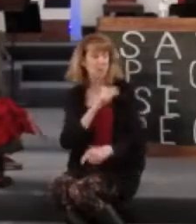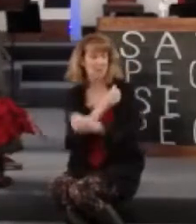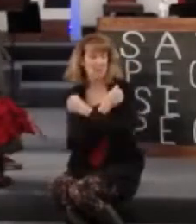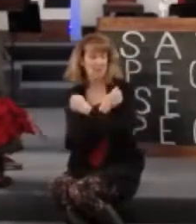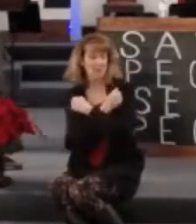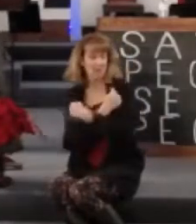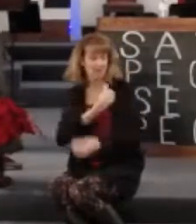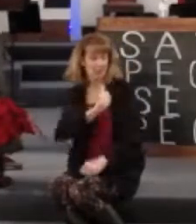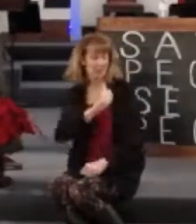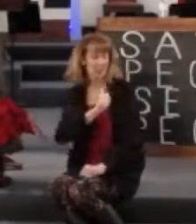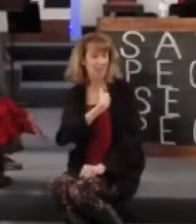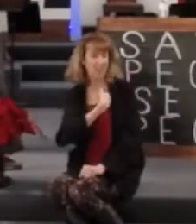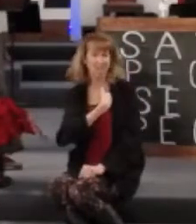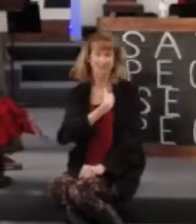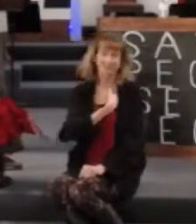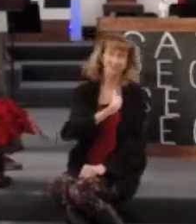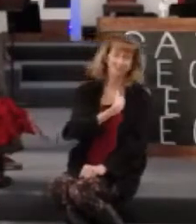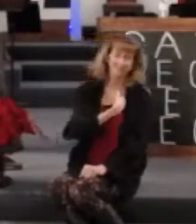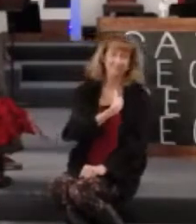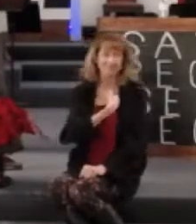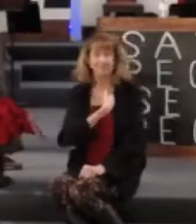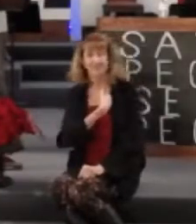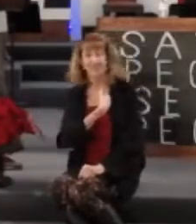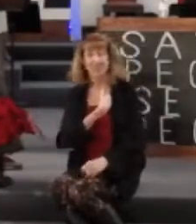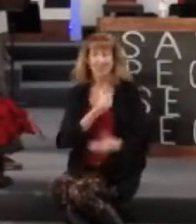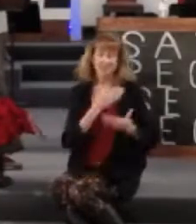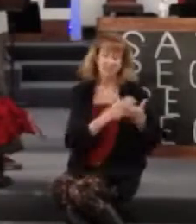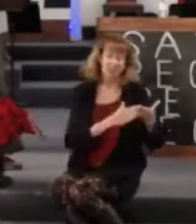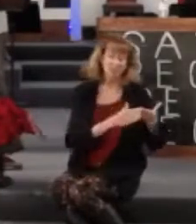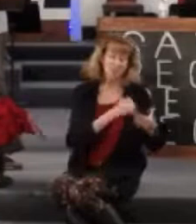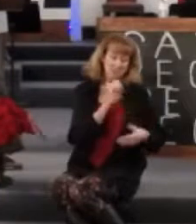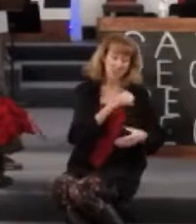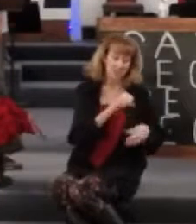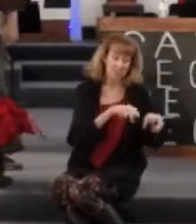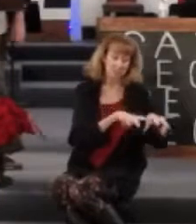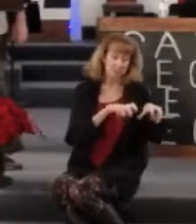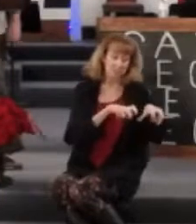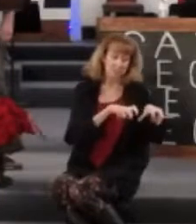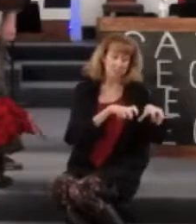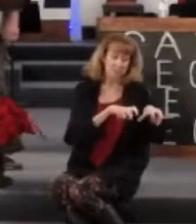us may love ourselves a little too much.